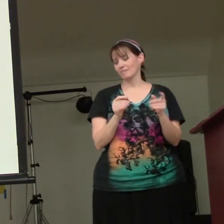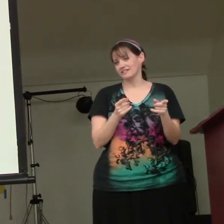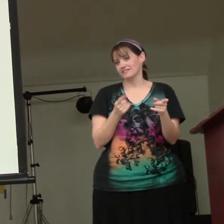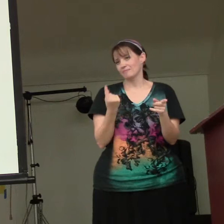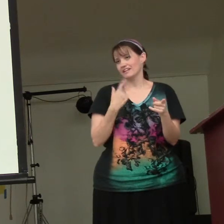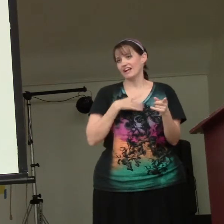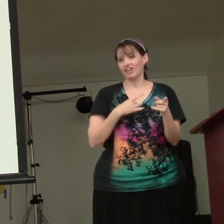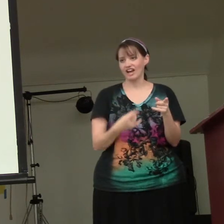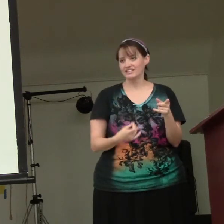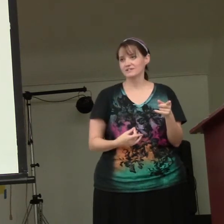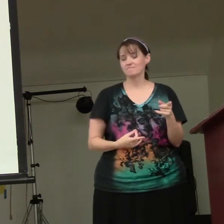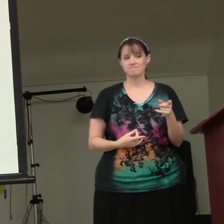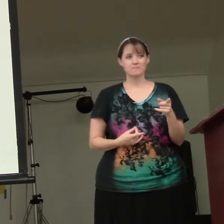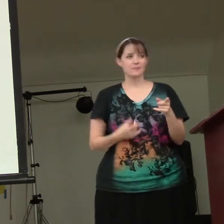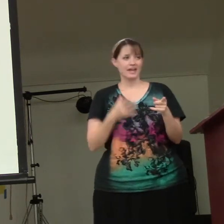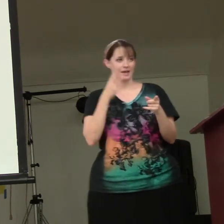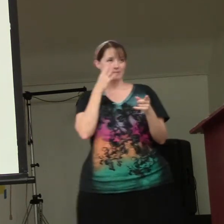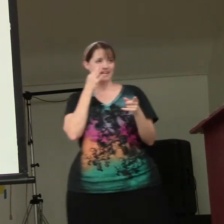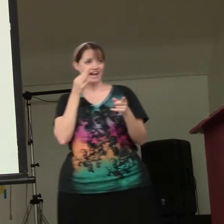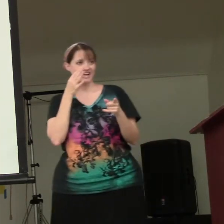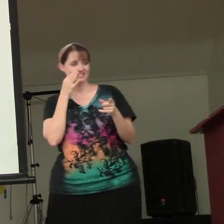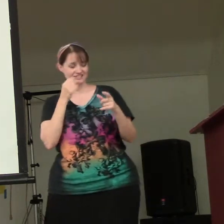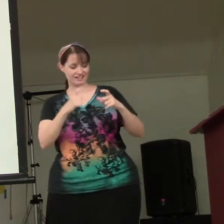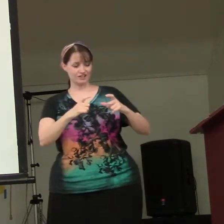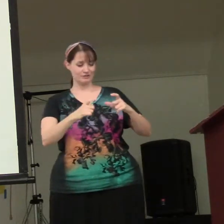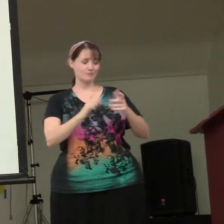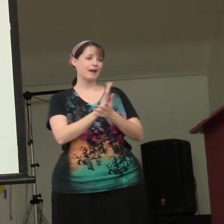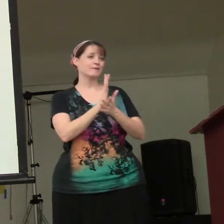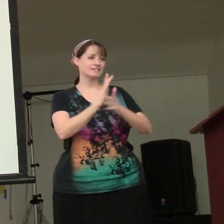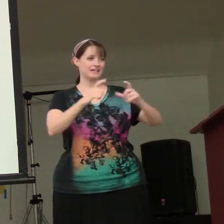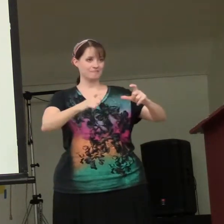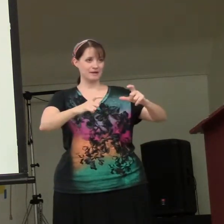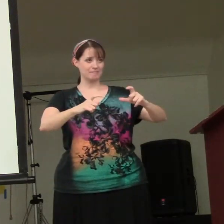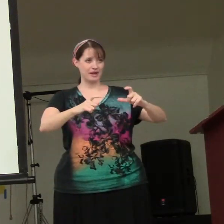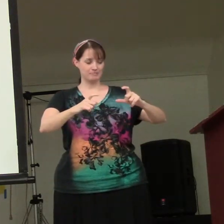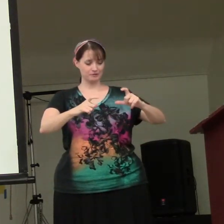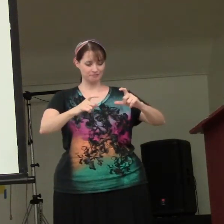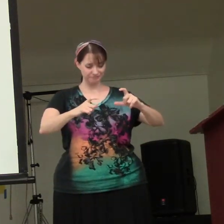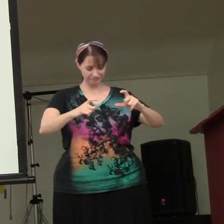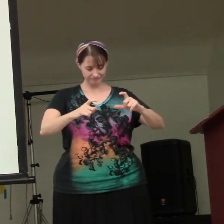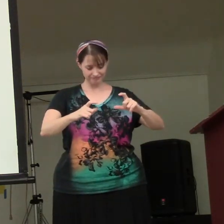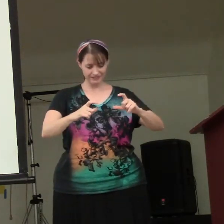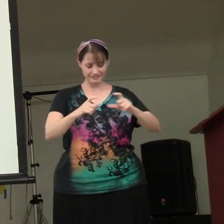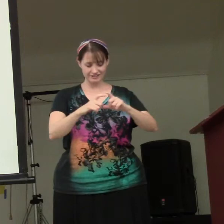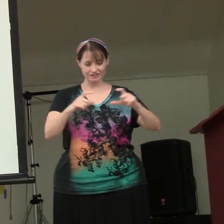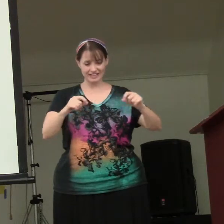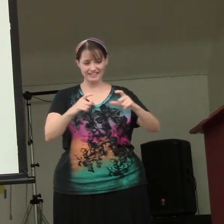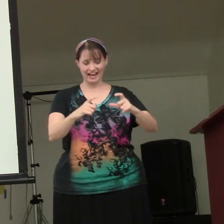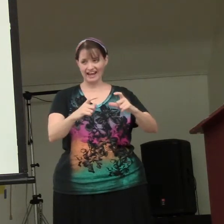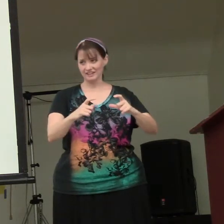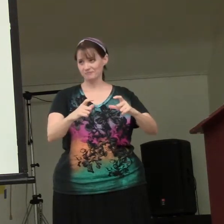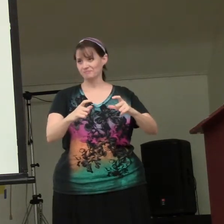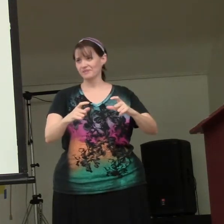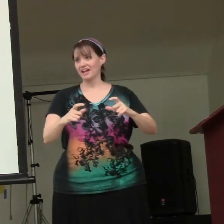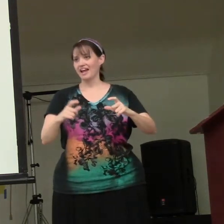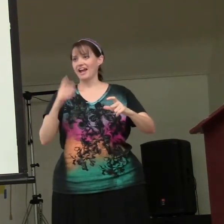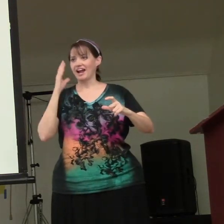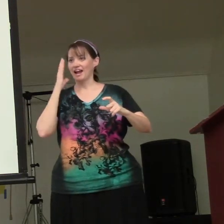but it's something I liked. And my cats, it's like a little, it's a thing made of paper. It's a little like tag. And